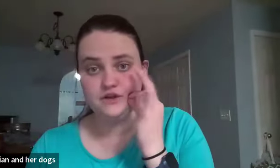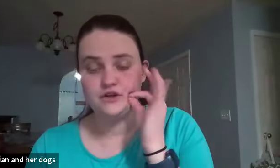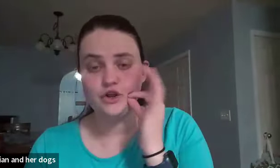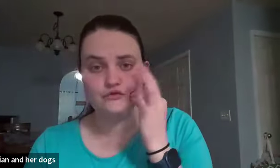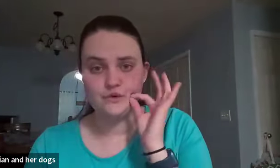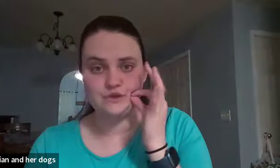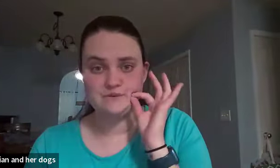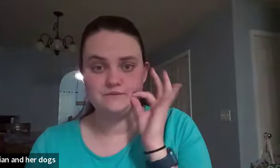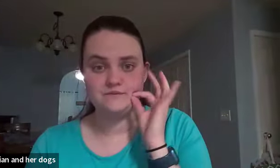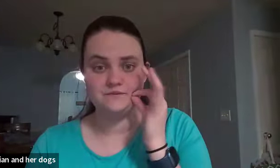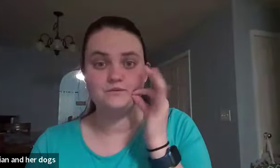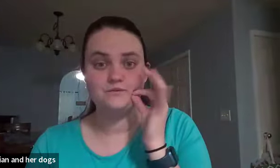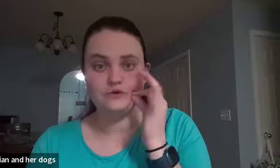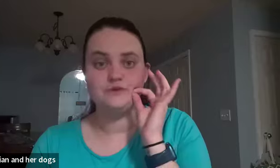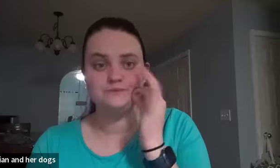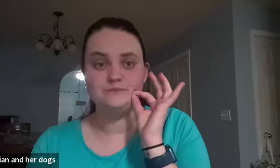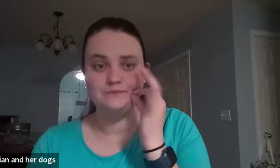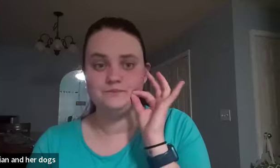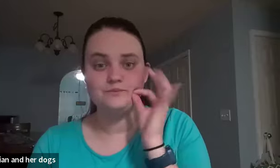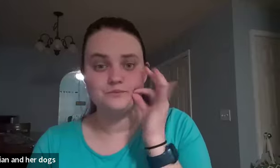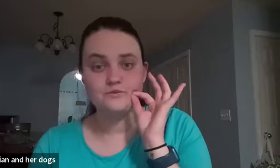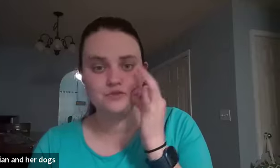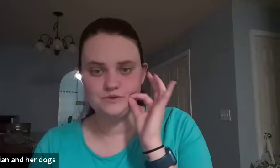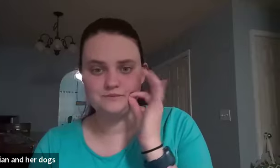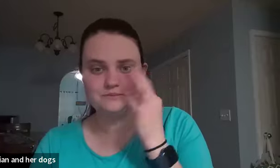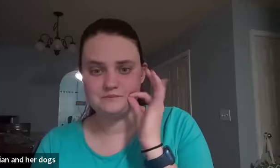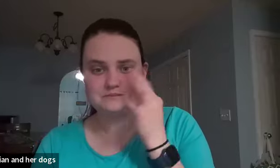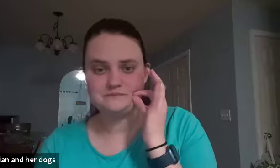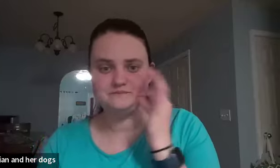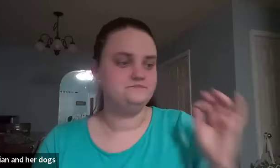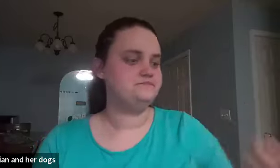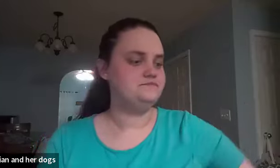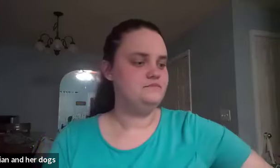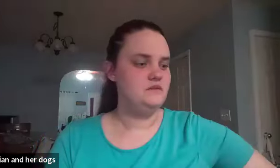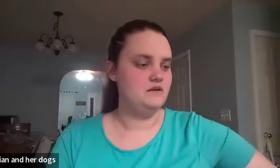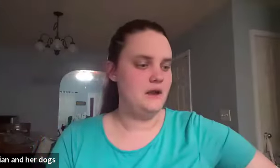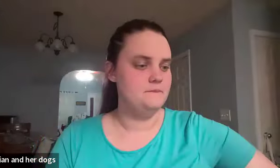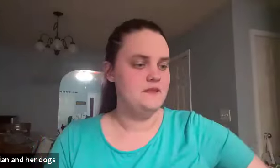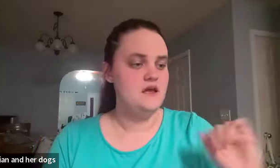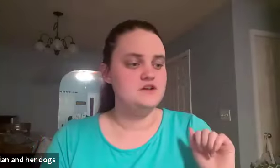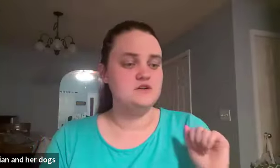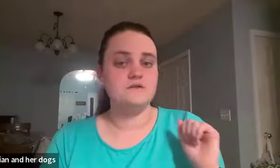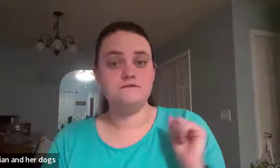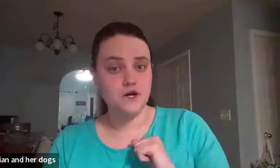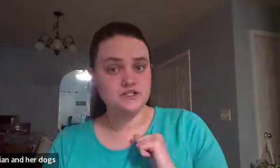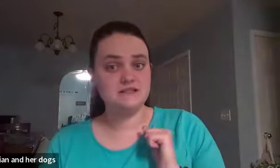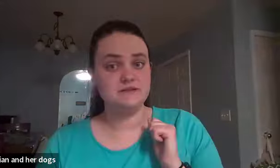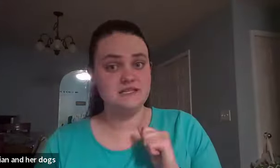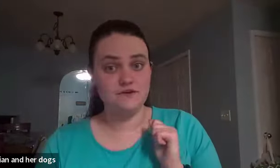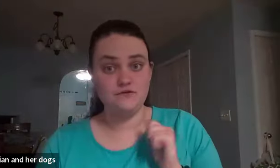and you're going to go fruit. Fruit. Fruit. Okay. So the first specific